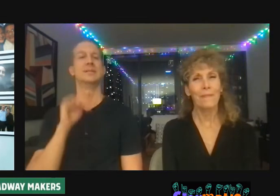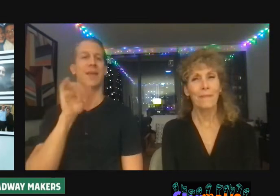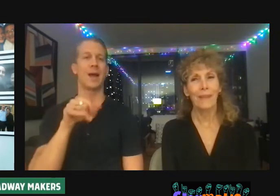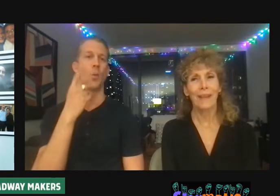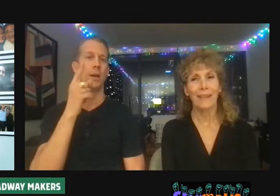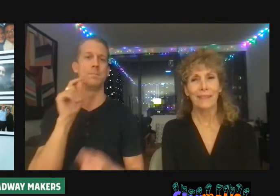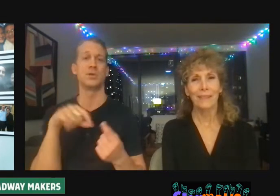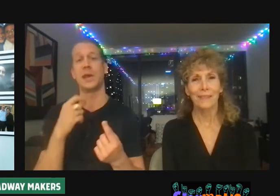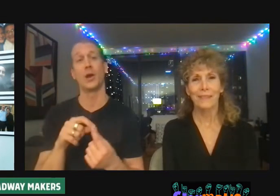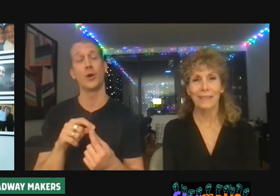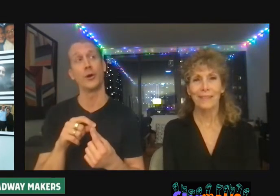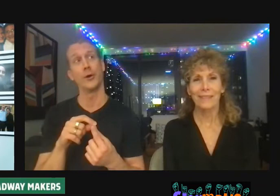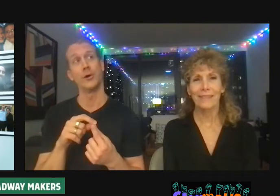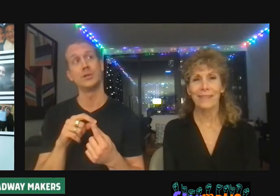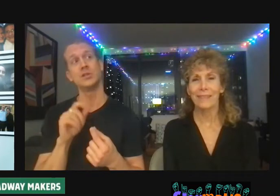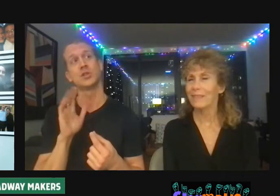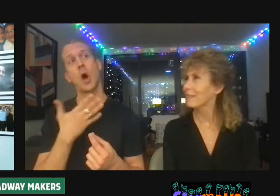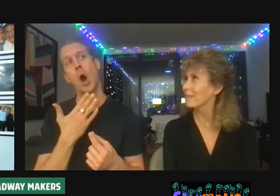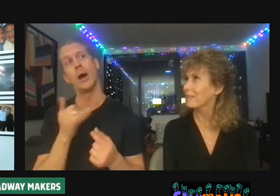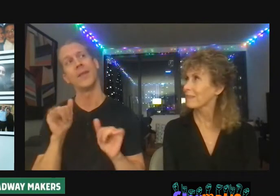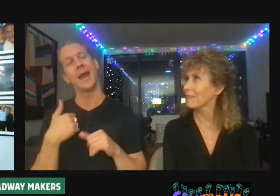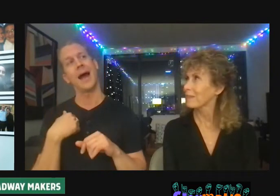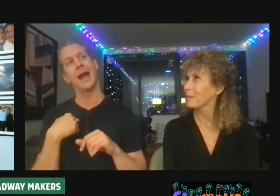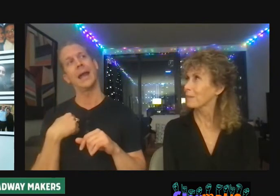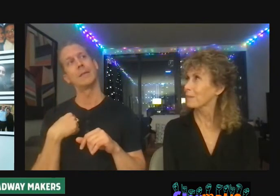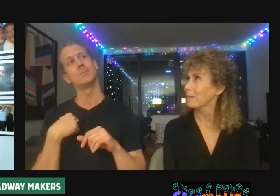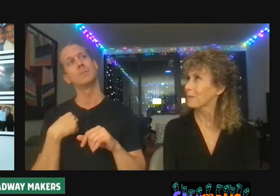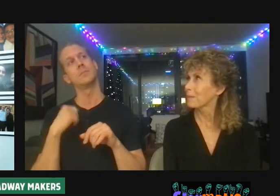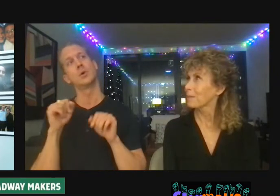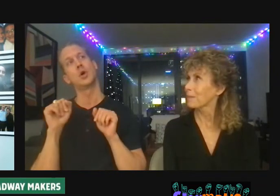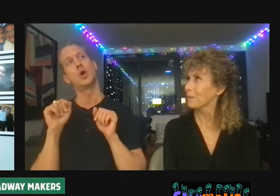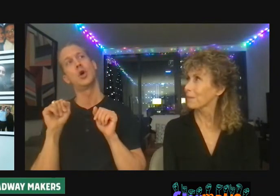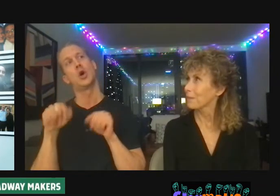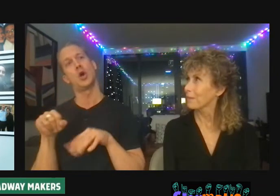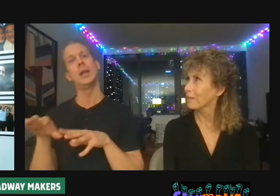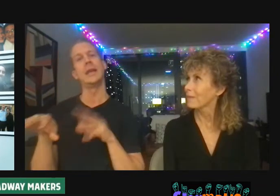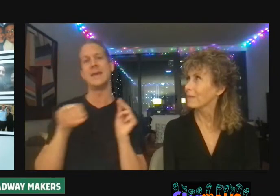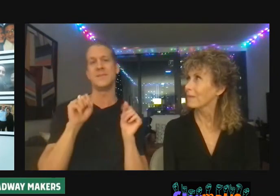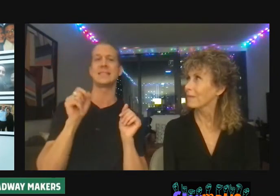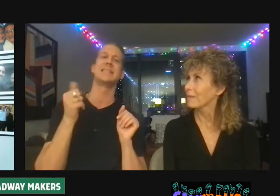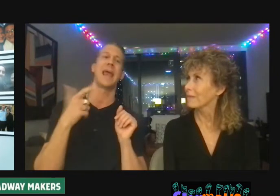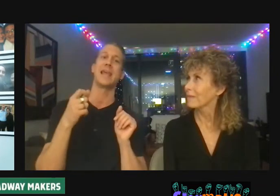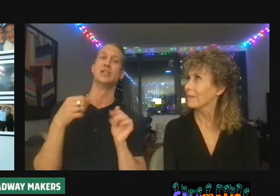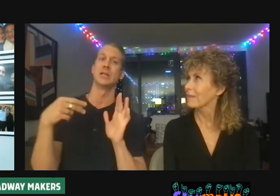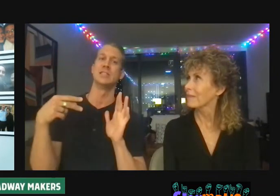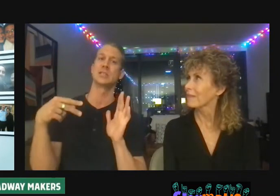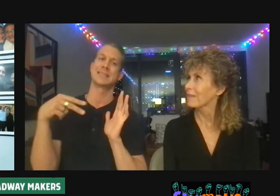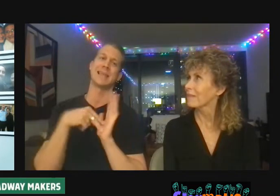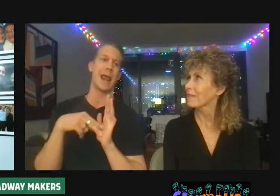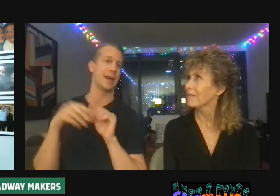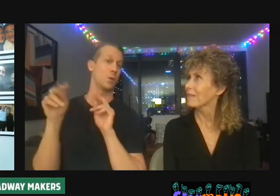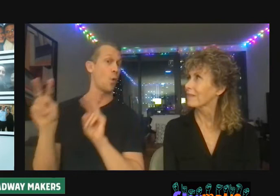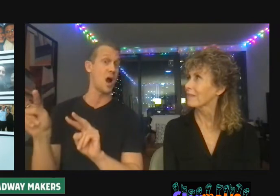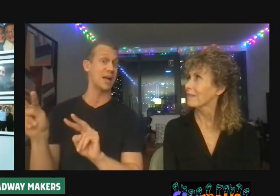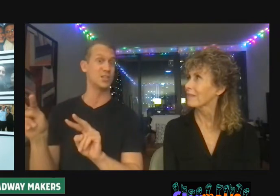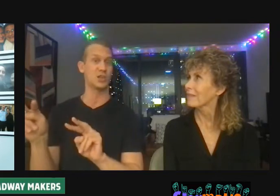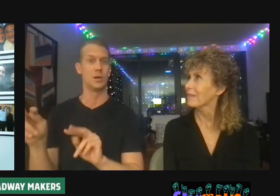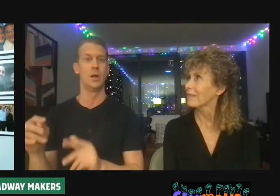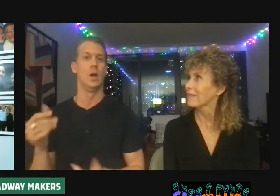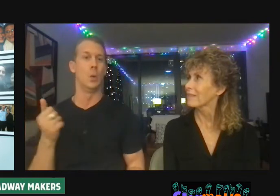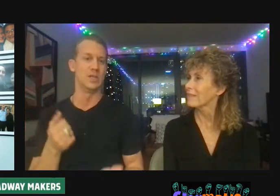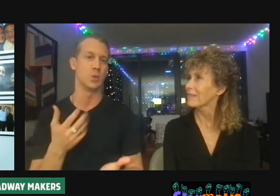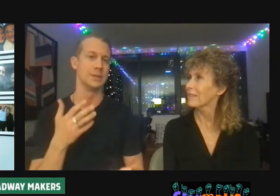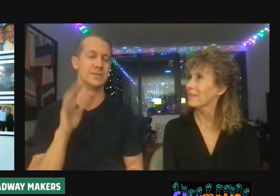It was that one particular song that I could leave the stage and just stand and